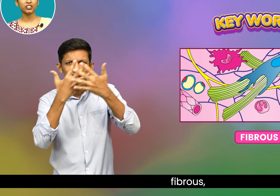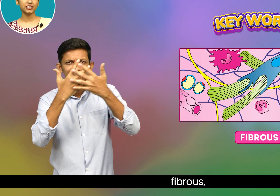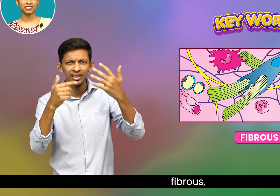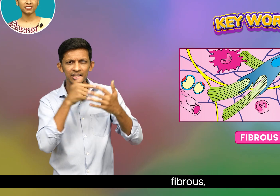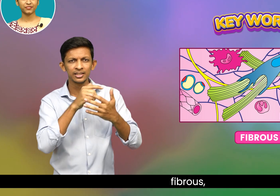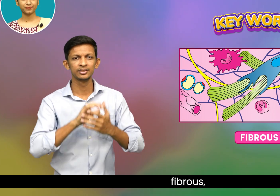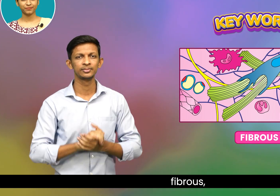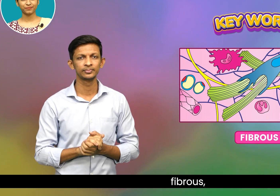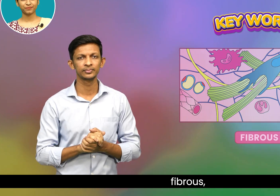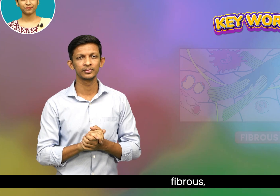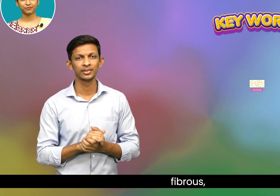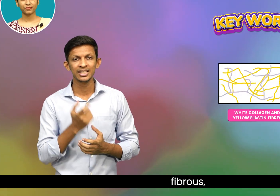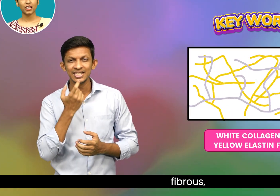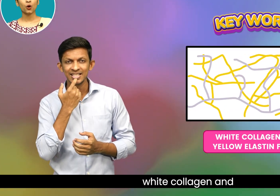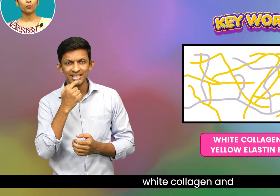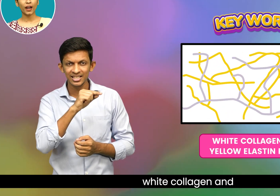fibrous,